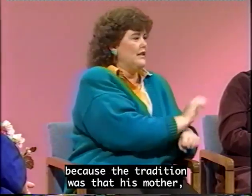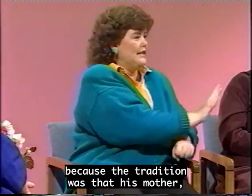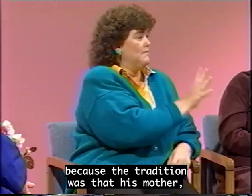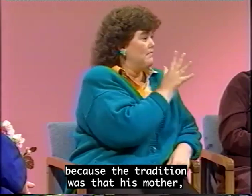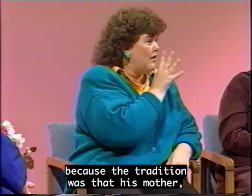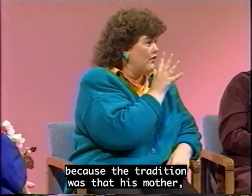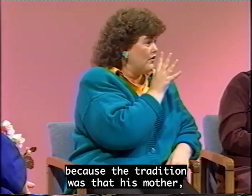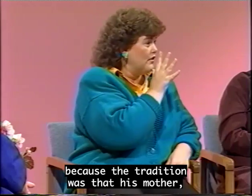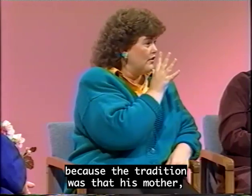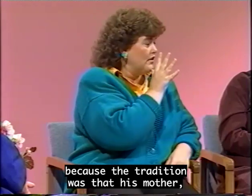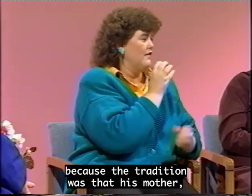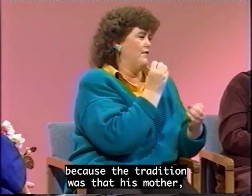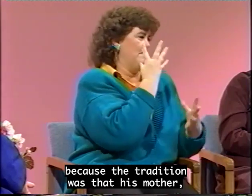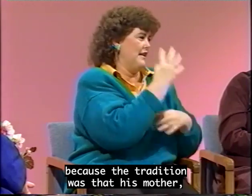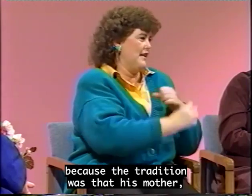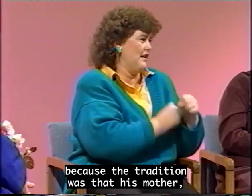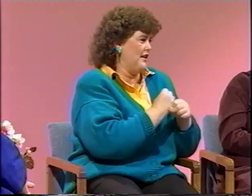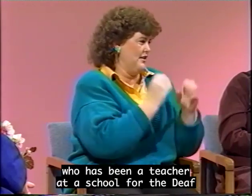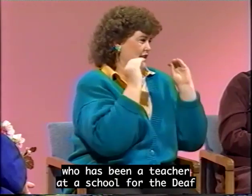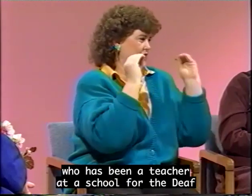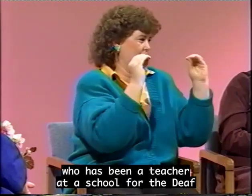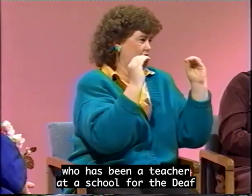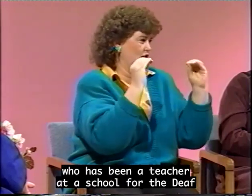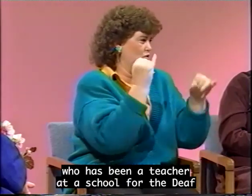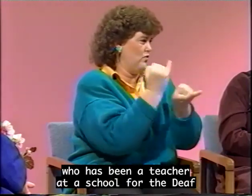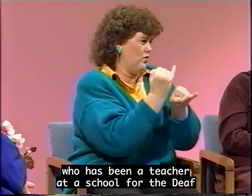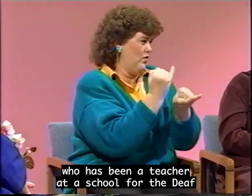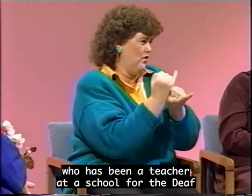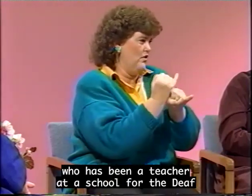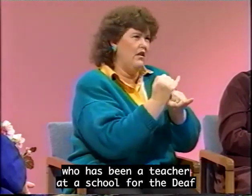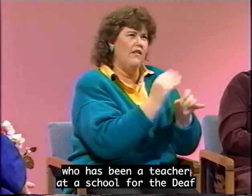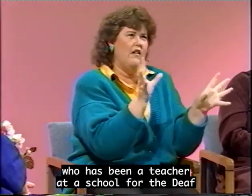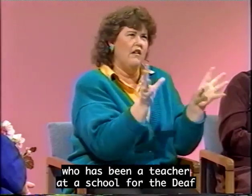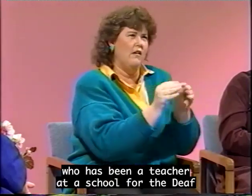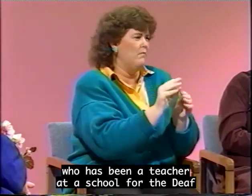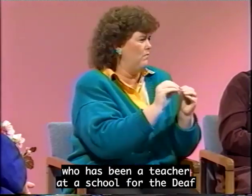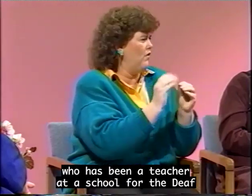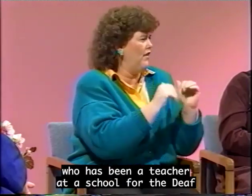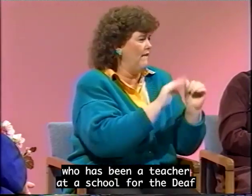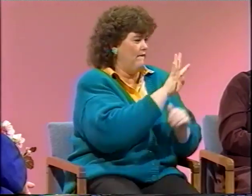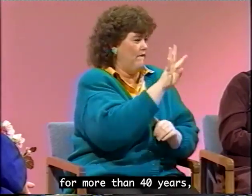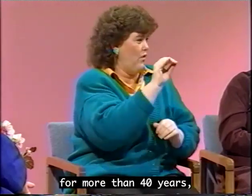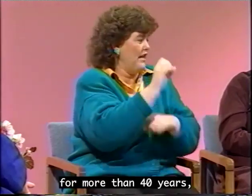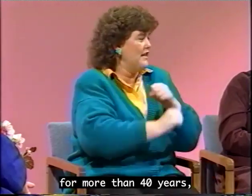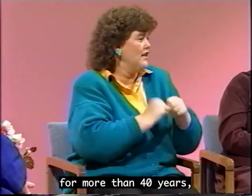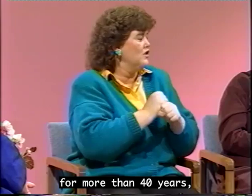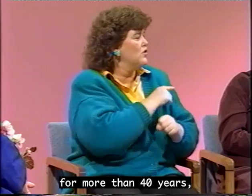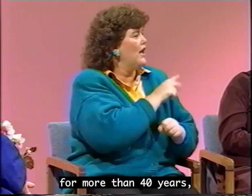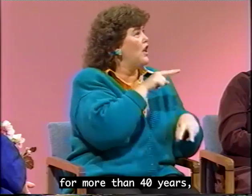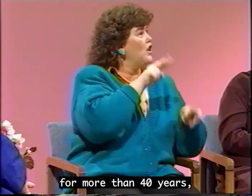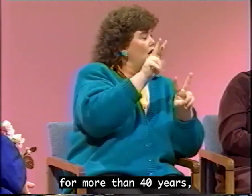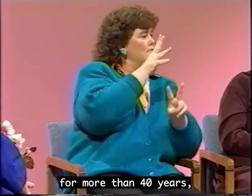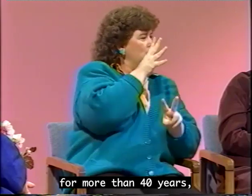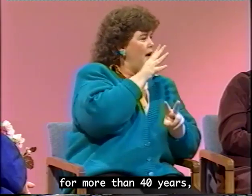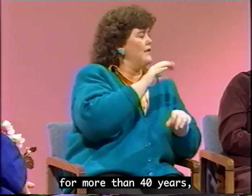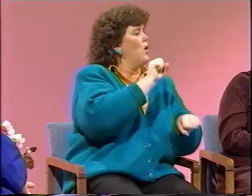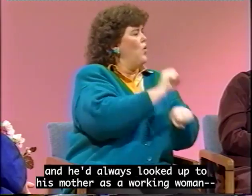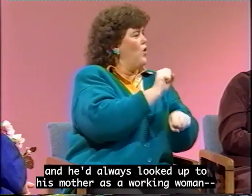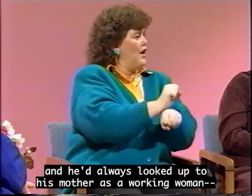because the tradition was that his mother, who has been a teacher at a school for the deaf for more than 40 years, and he'd always looked